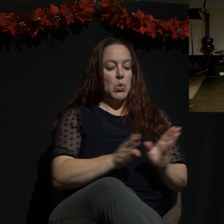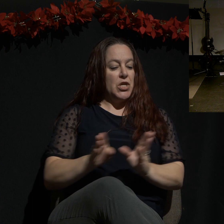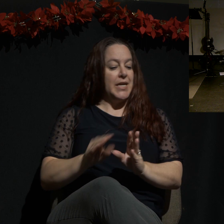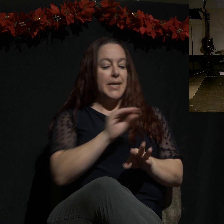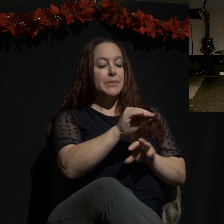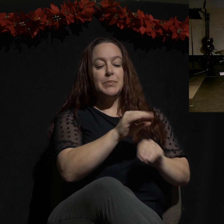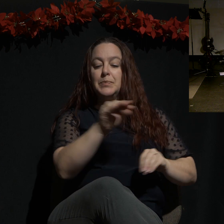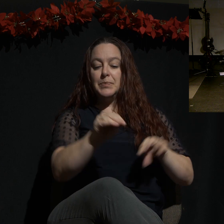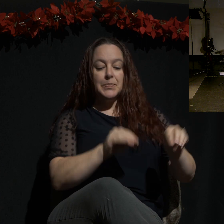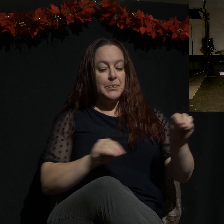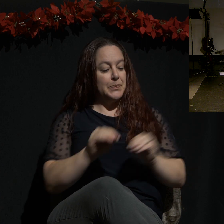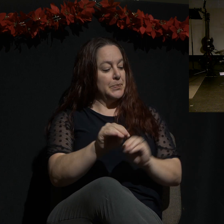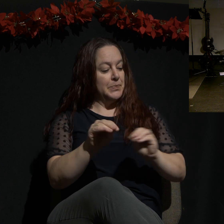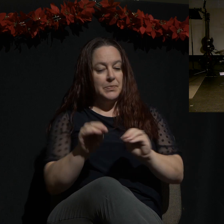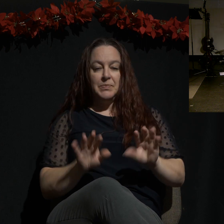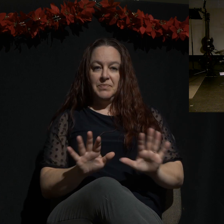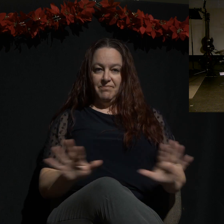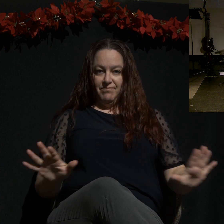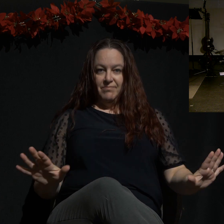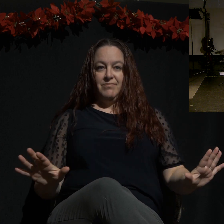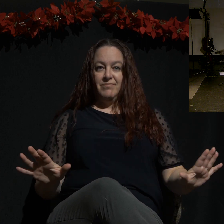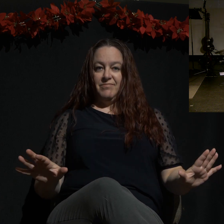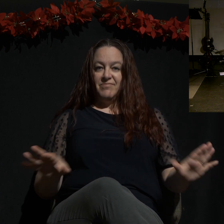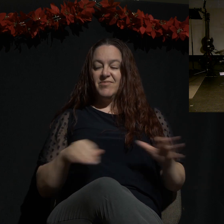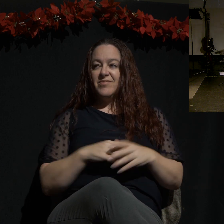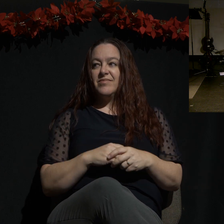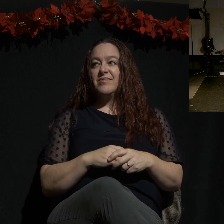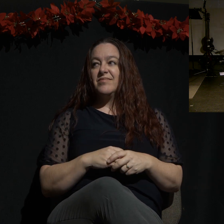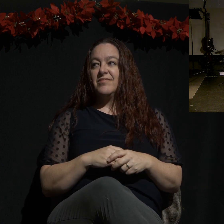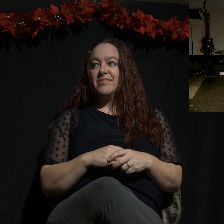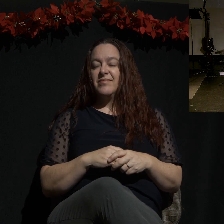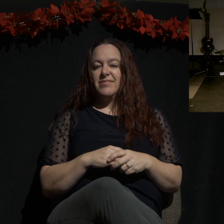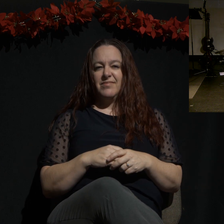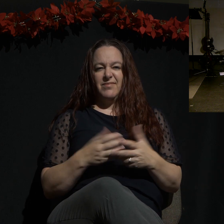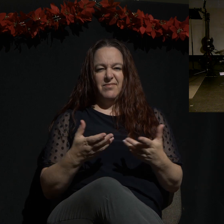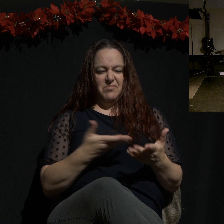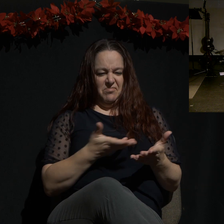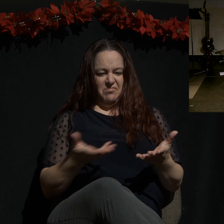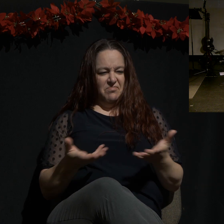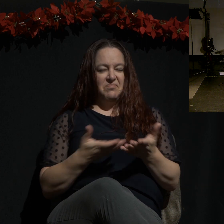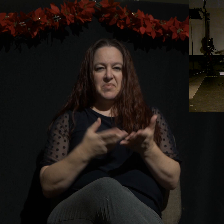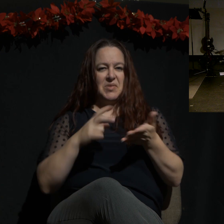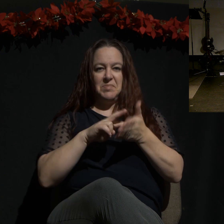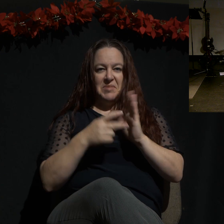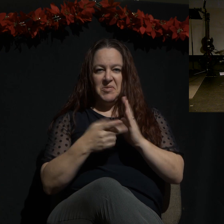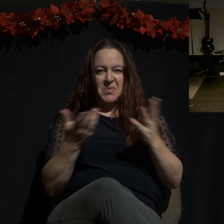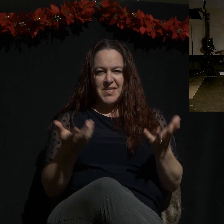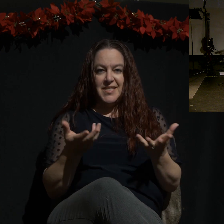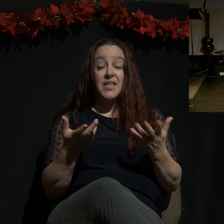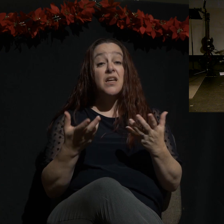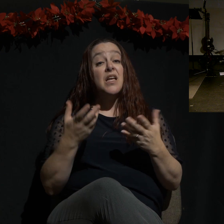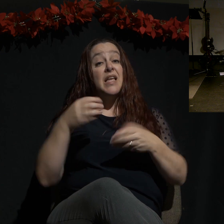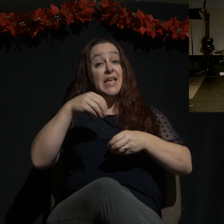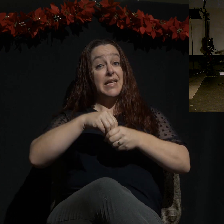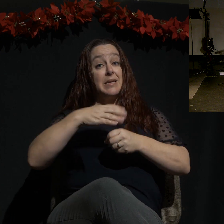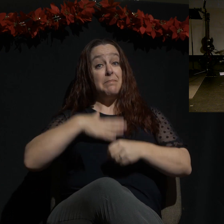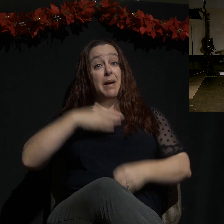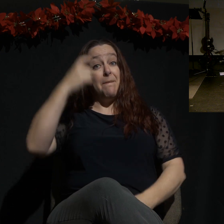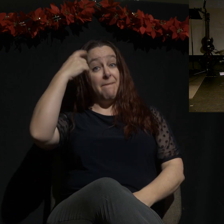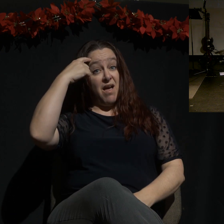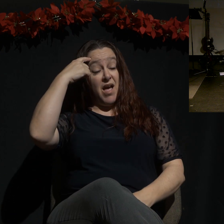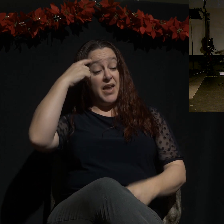everything. So what does this mean? It means that in my